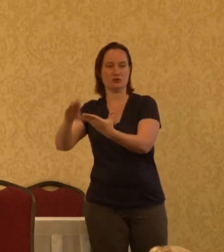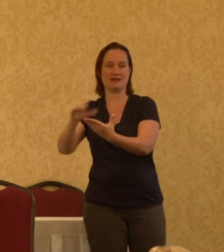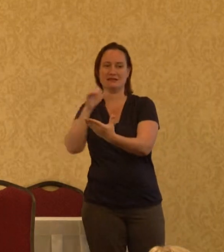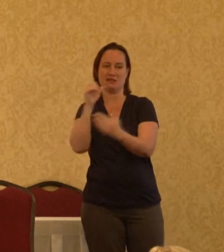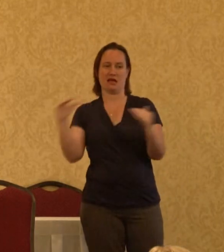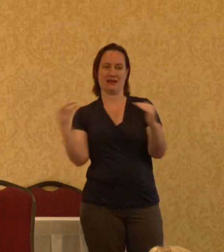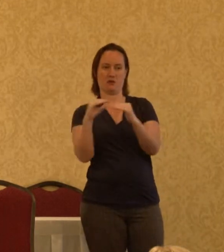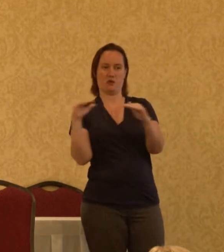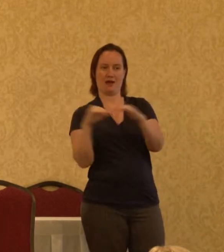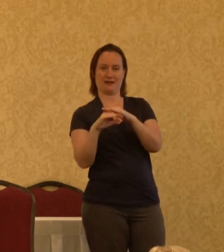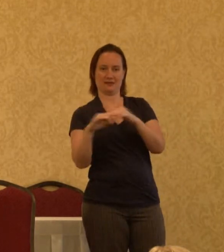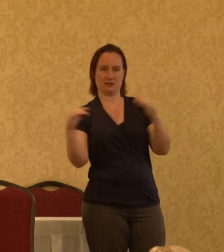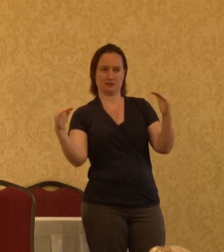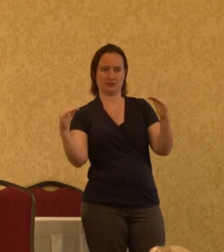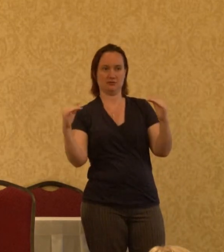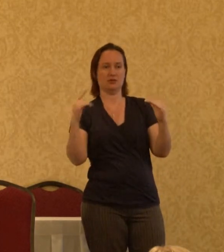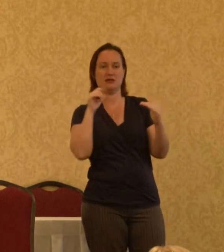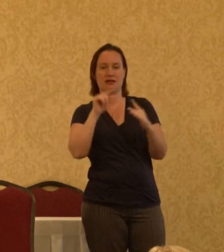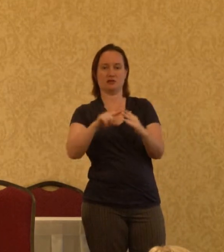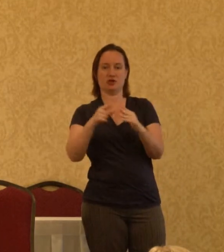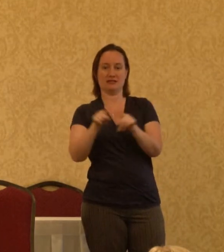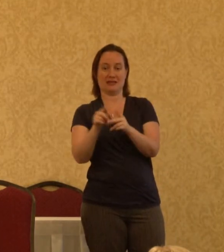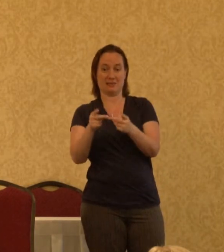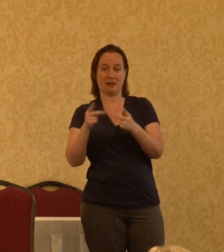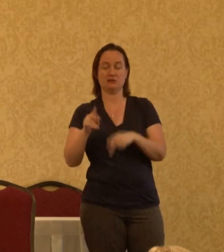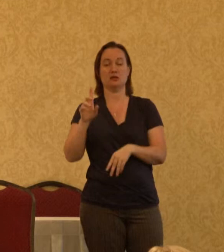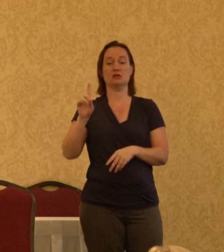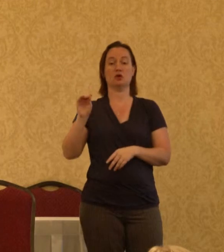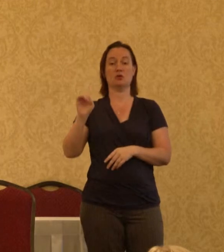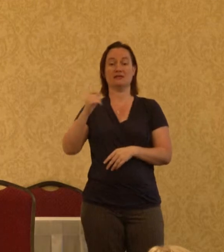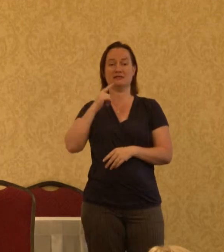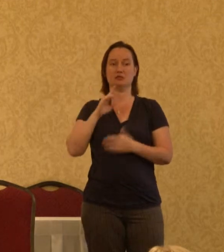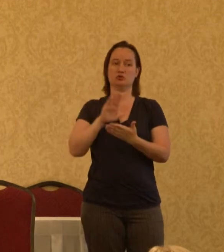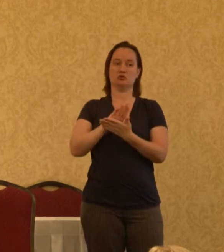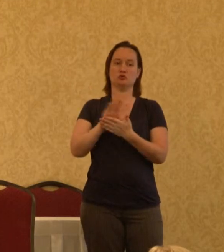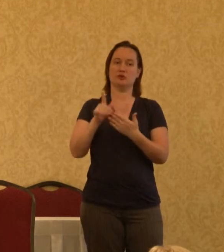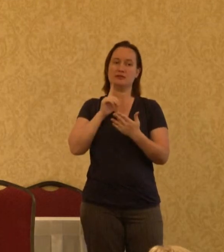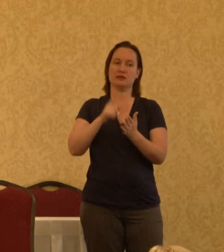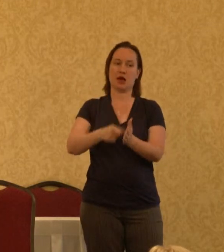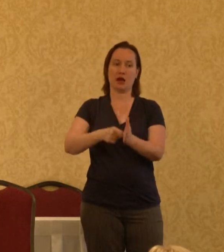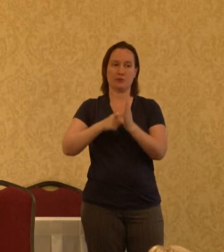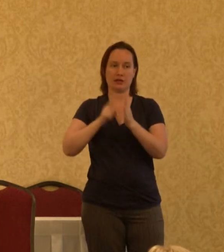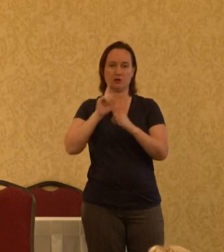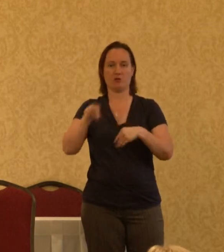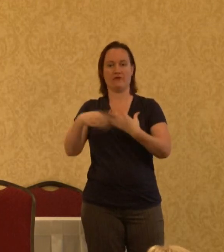US Department of Education says the school is obligated to provide